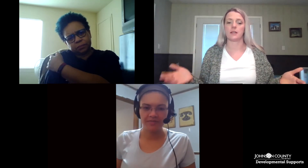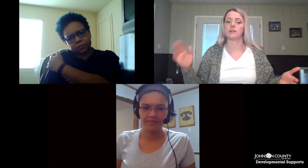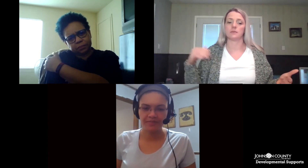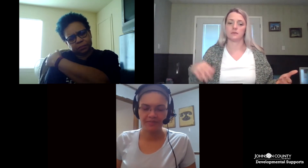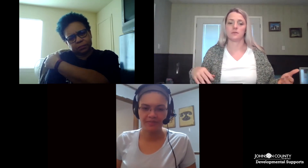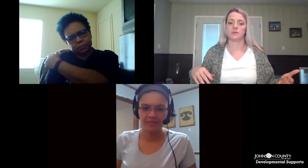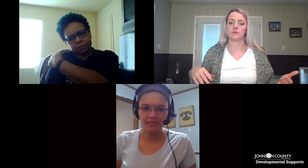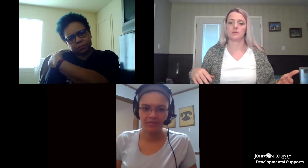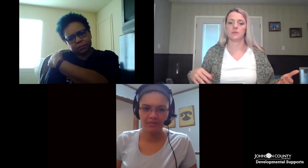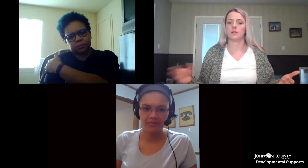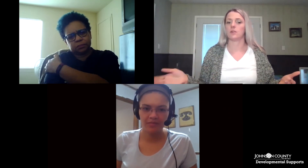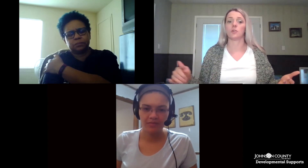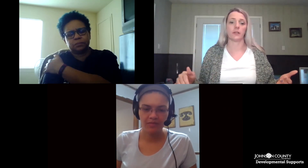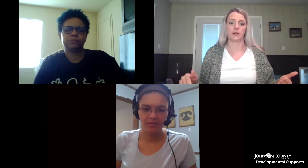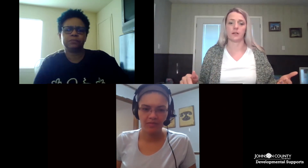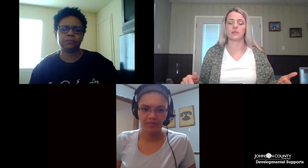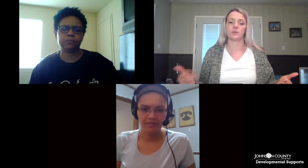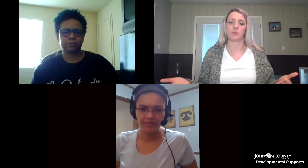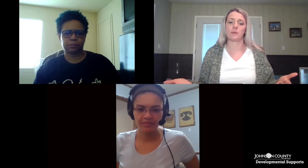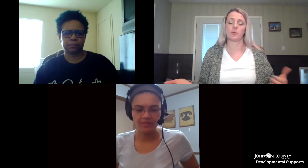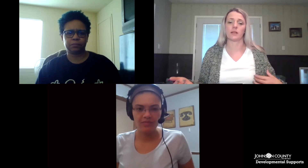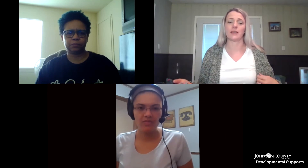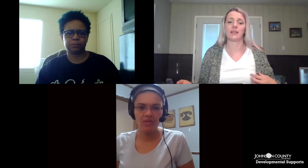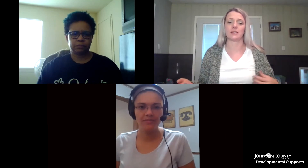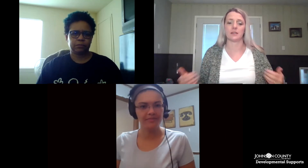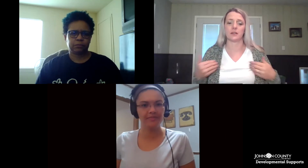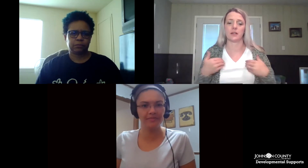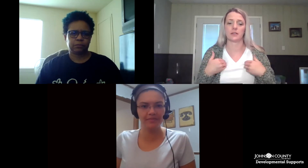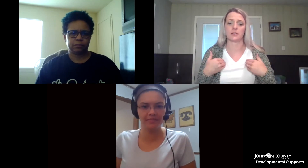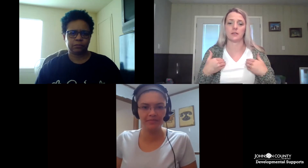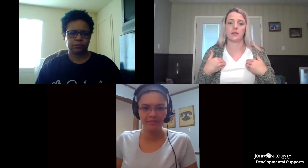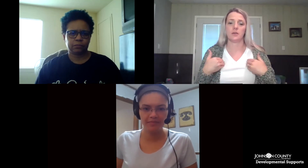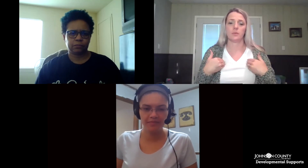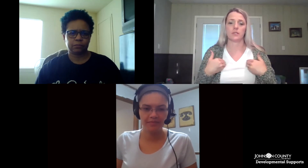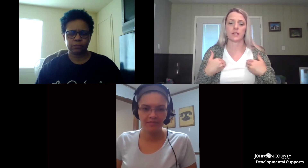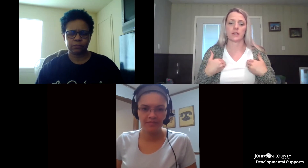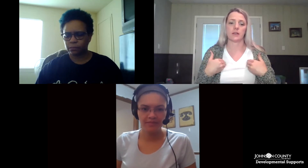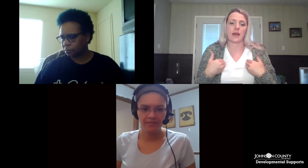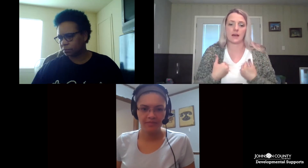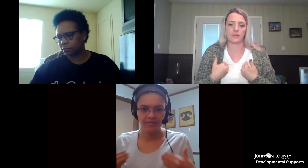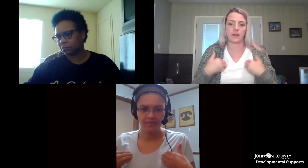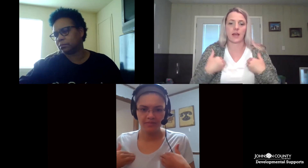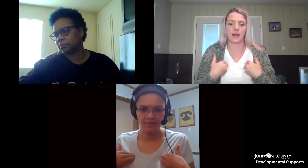like early on, so it was probably more like ESL, not ASL, was like I